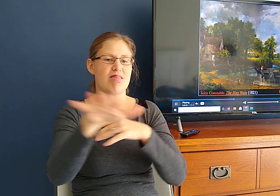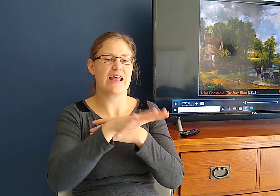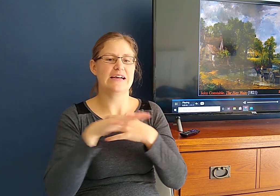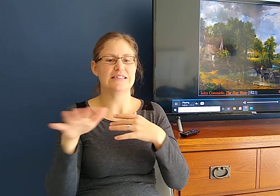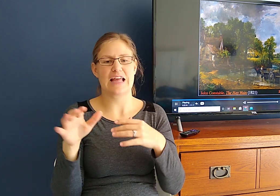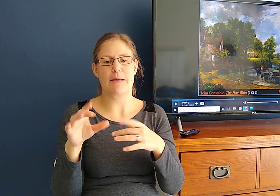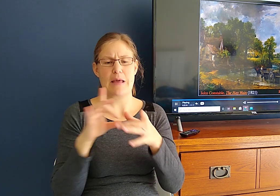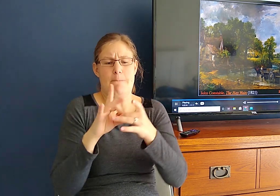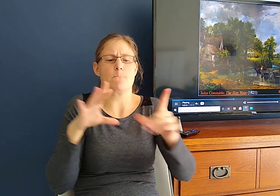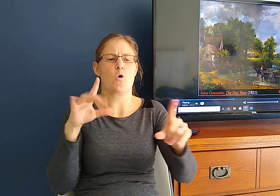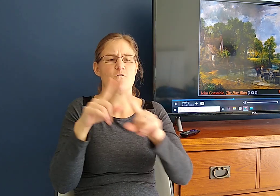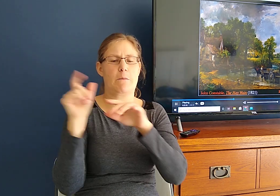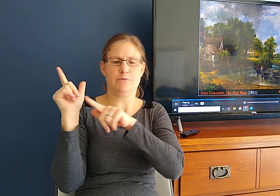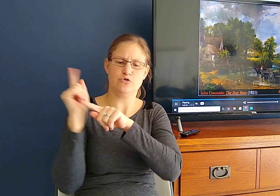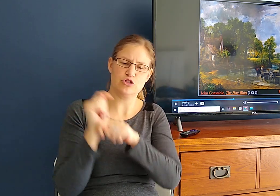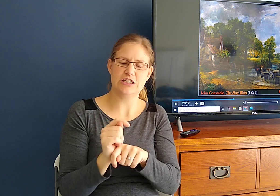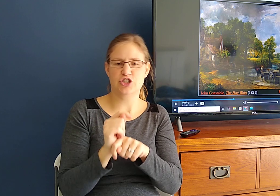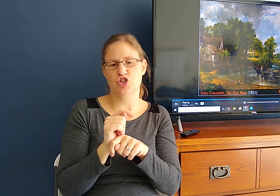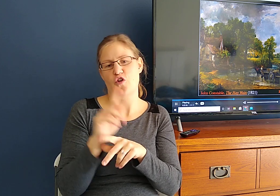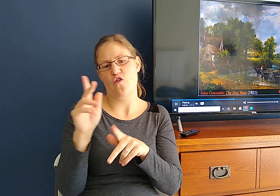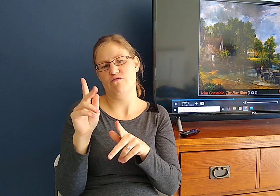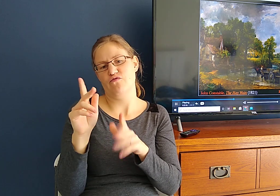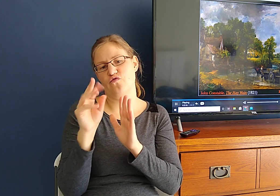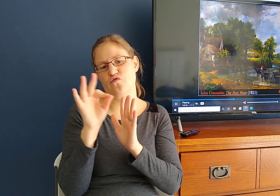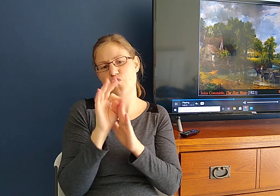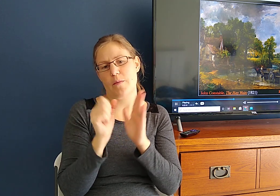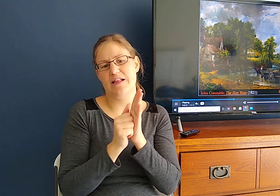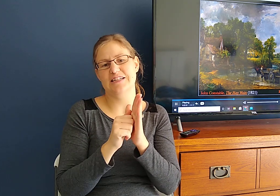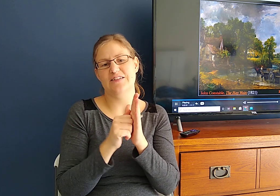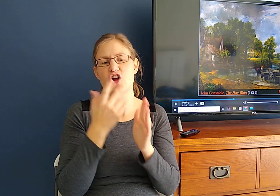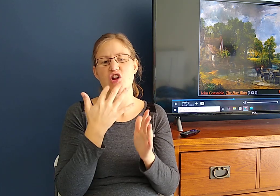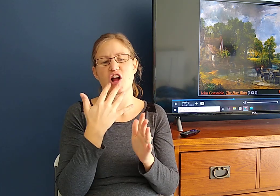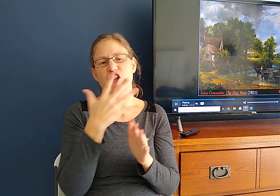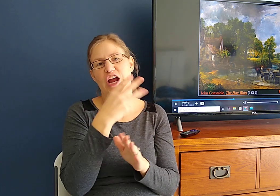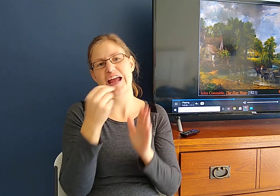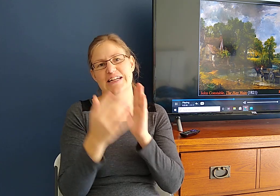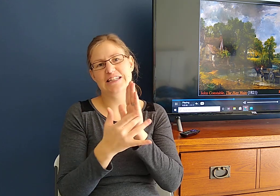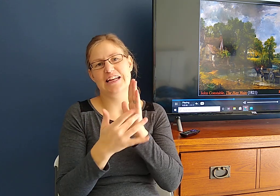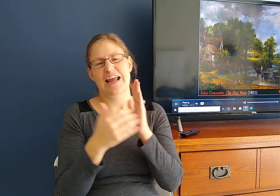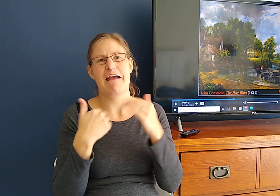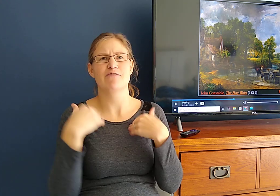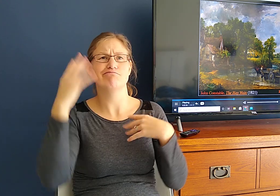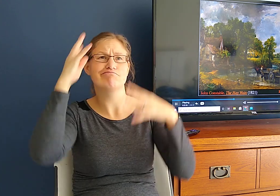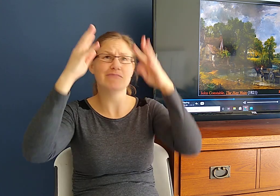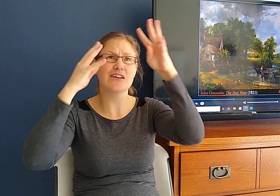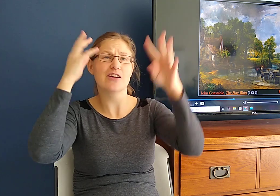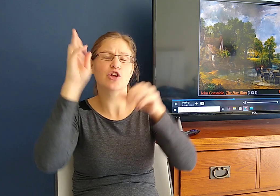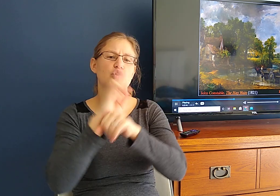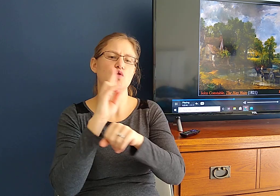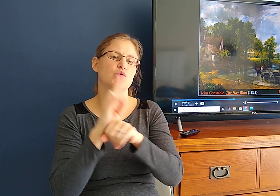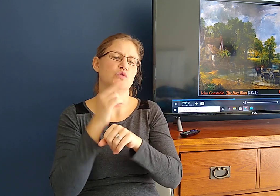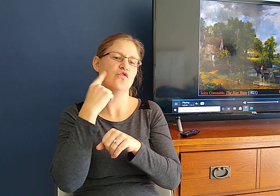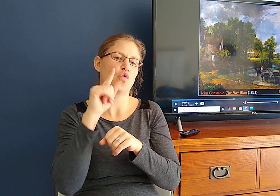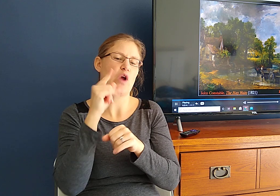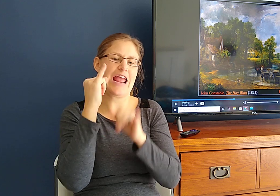conventional formulas of color and technique, and he had this innovative use of individual strokes of various